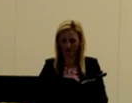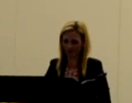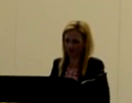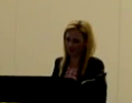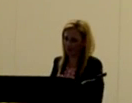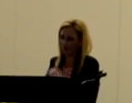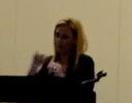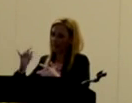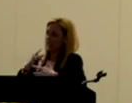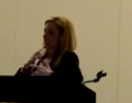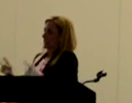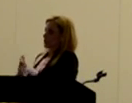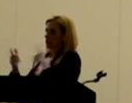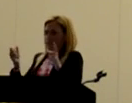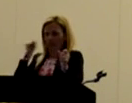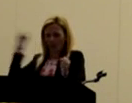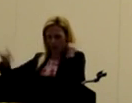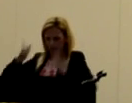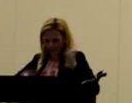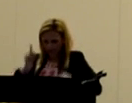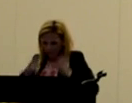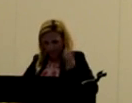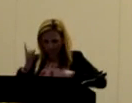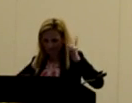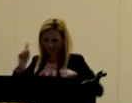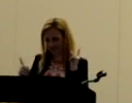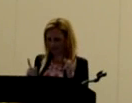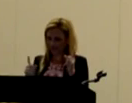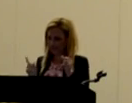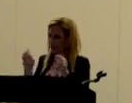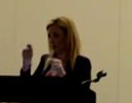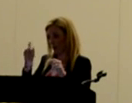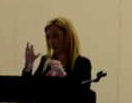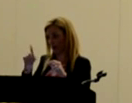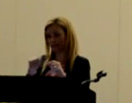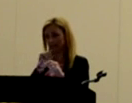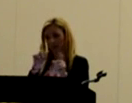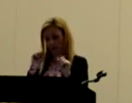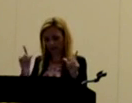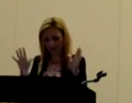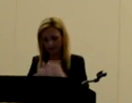aids. It's true. This tendency to throw tantrums, in retrospect, is not